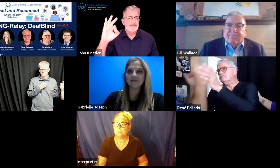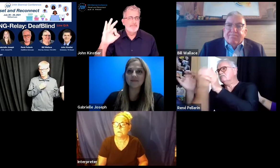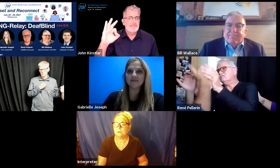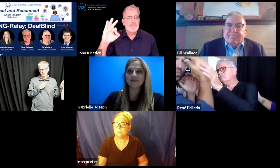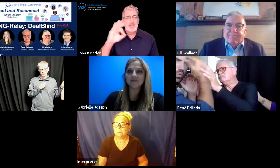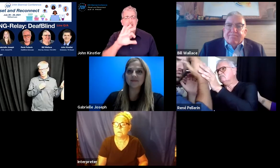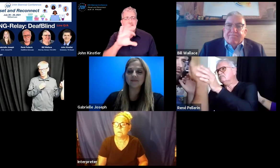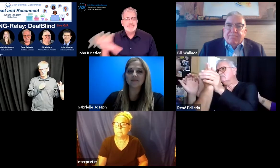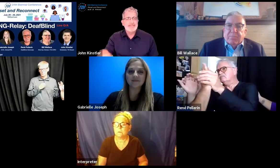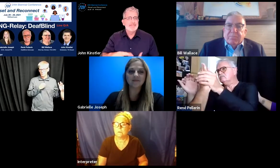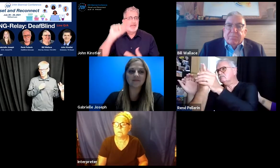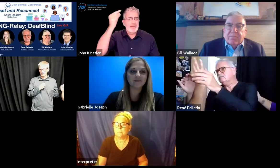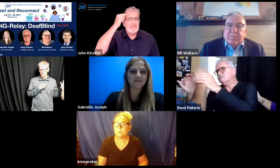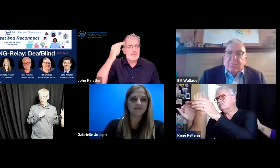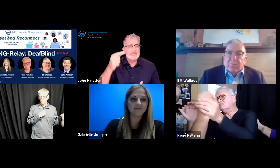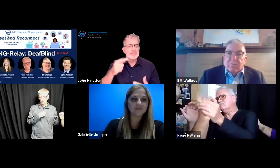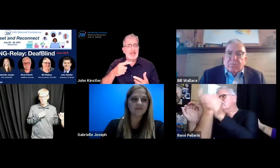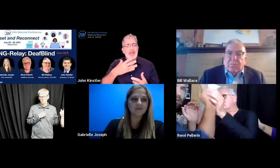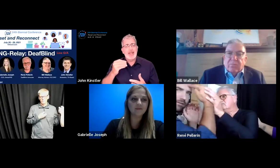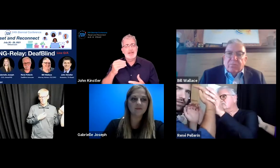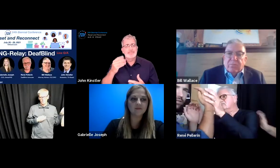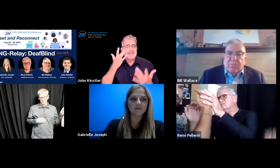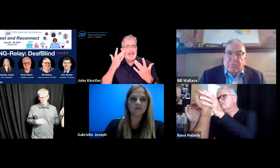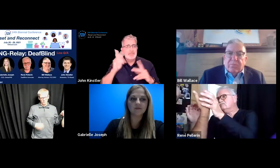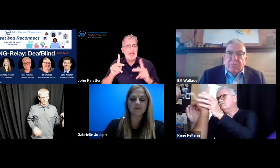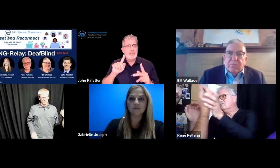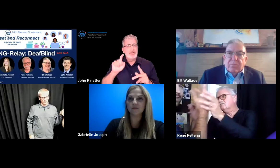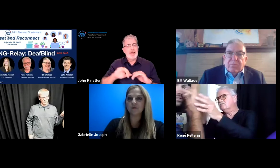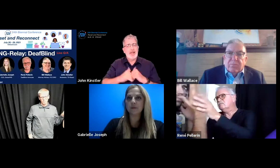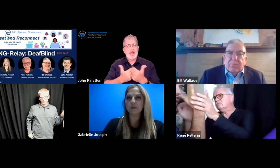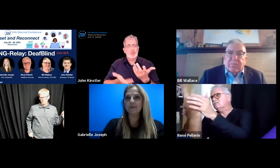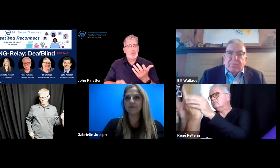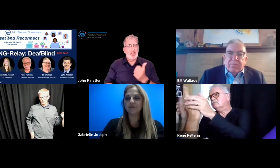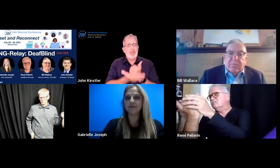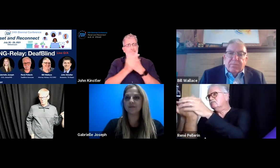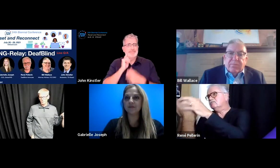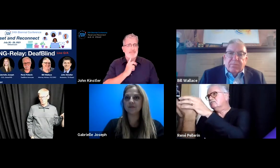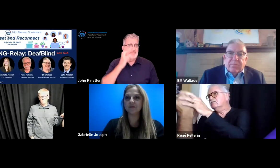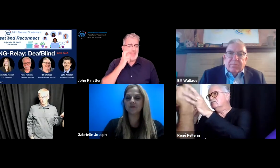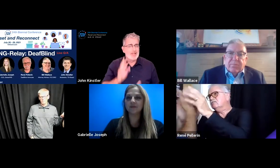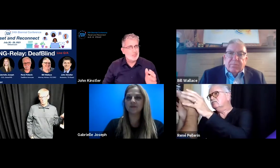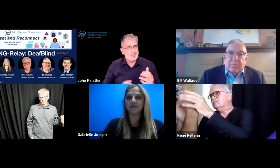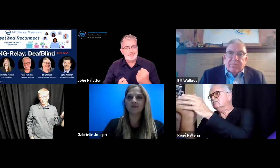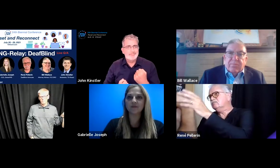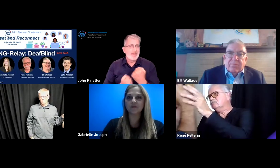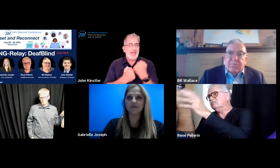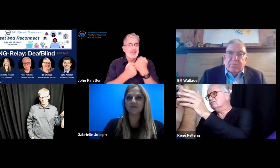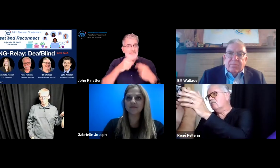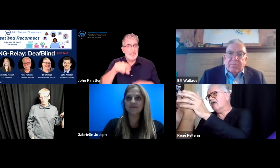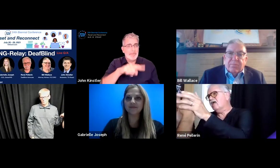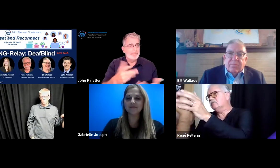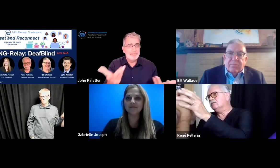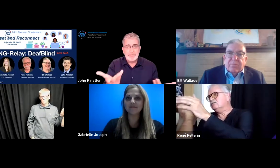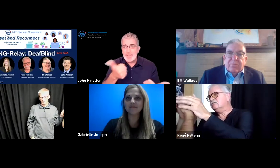feelings, anything that you feel that the audience may need to know as far as FCC goes and how sighted individuals